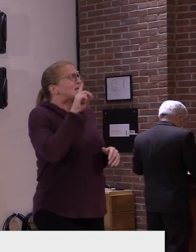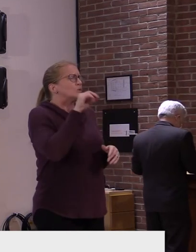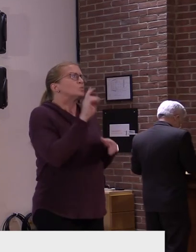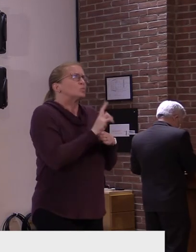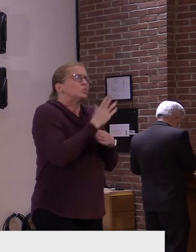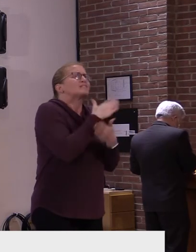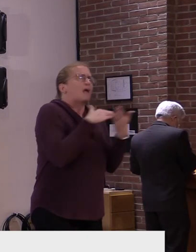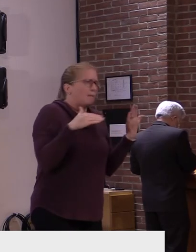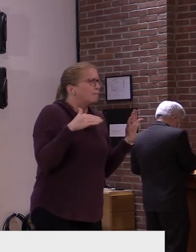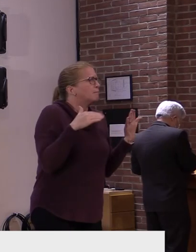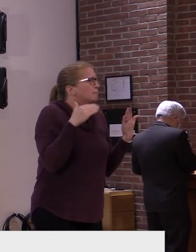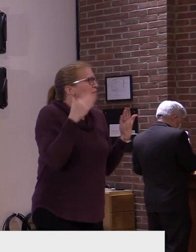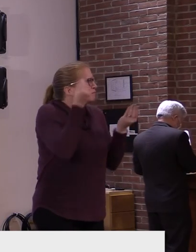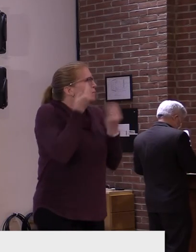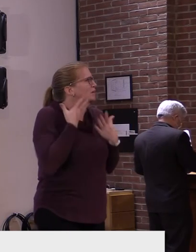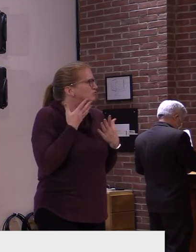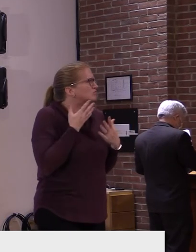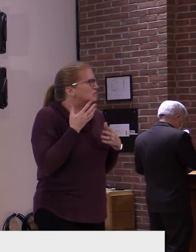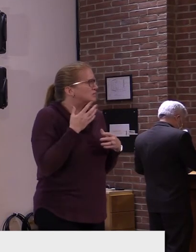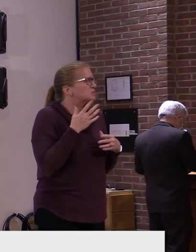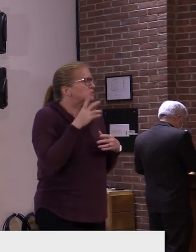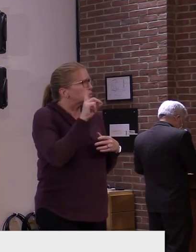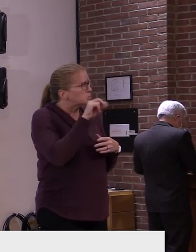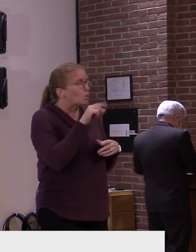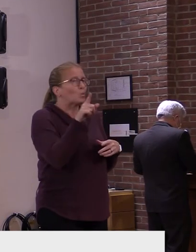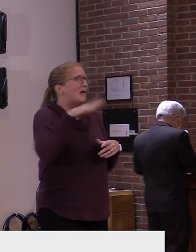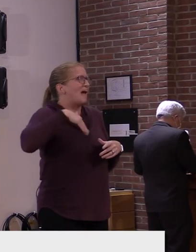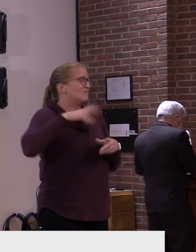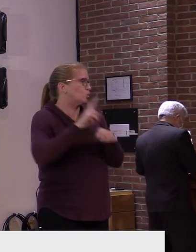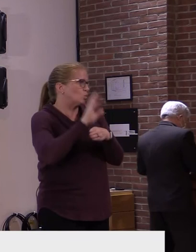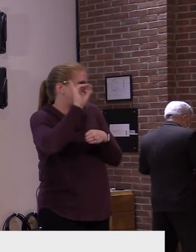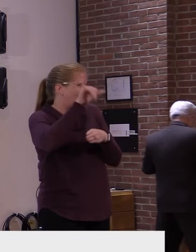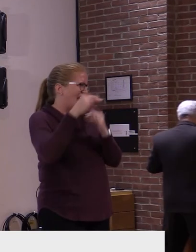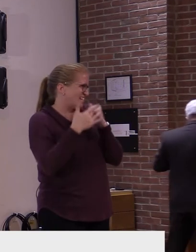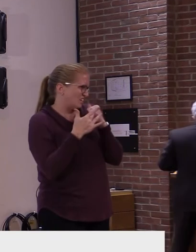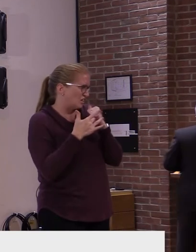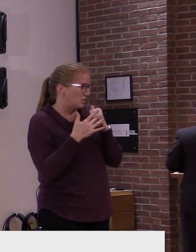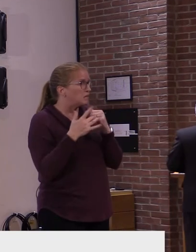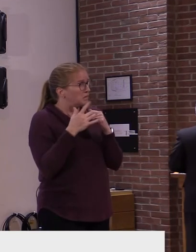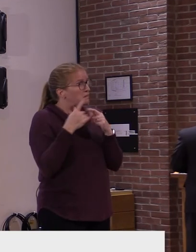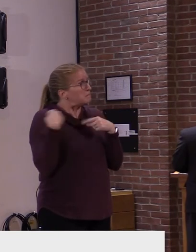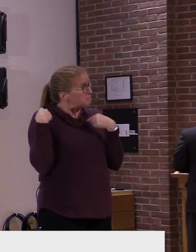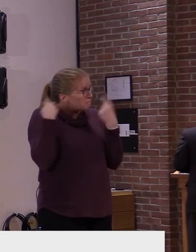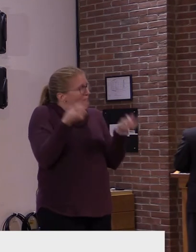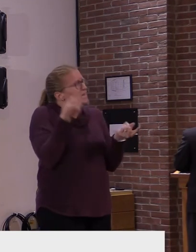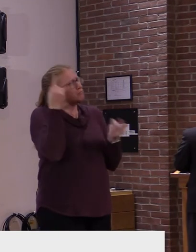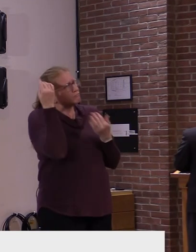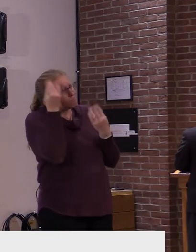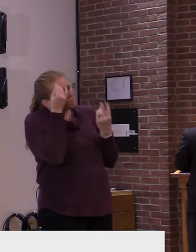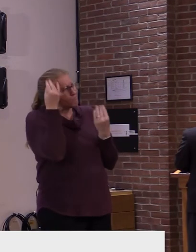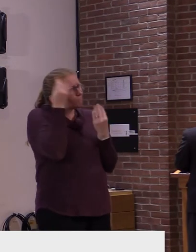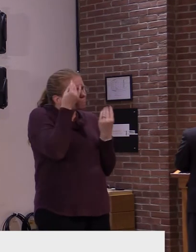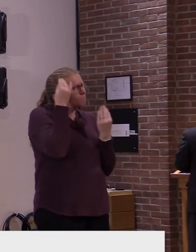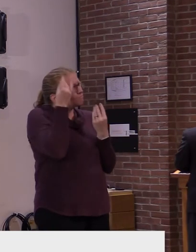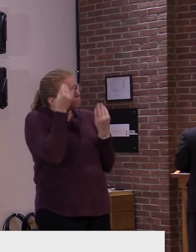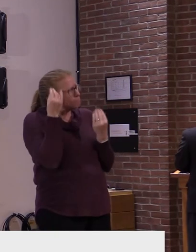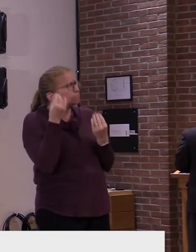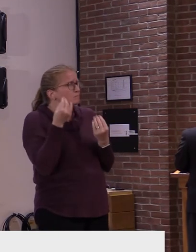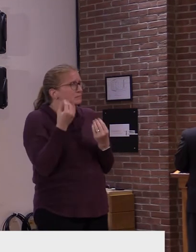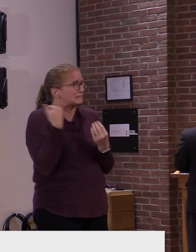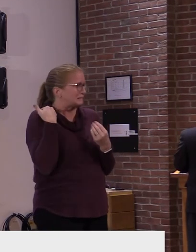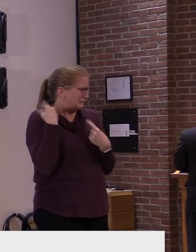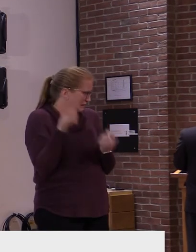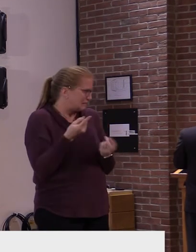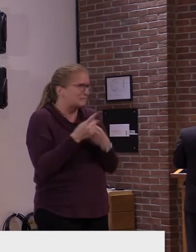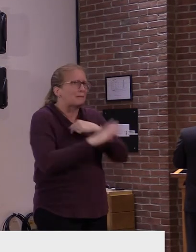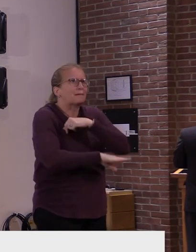apple technology yet we have considered it all the way back from september to now we're looking at how the other states are doing you know i think